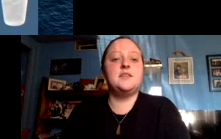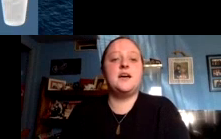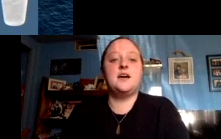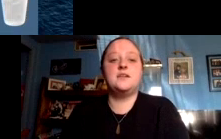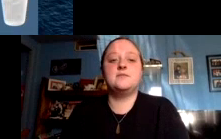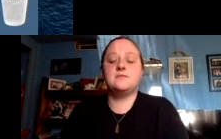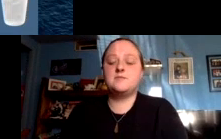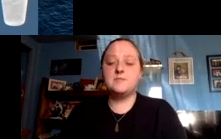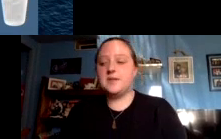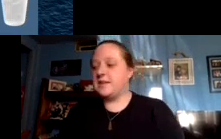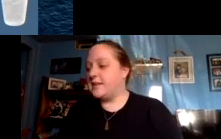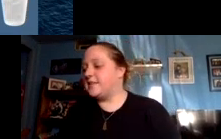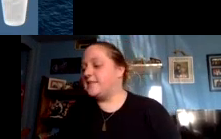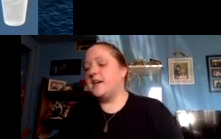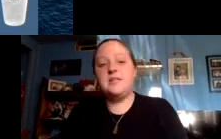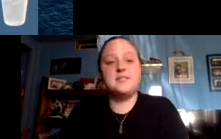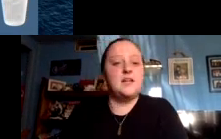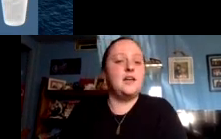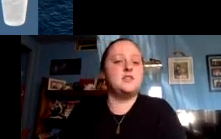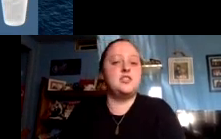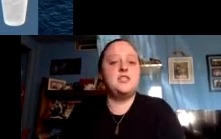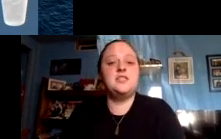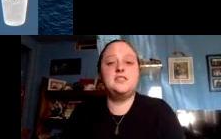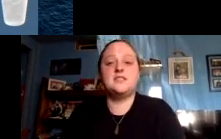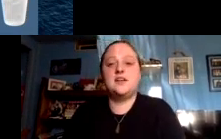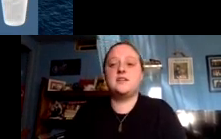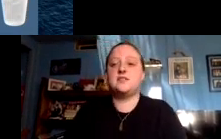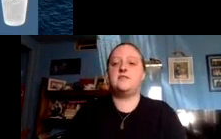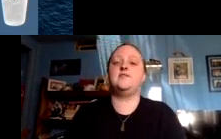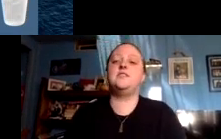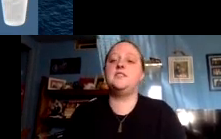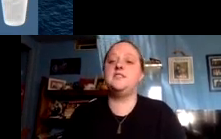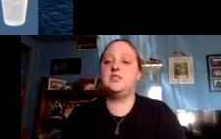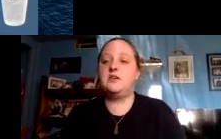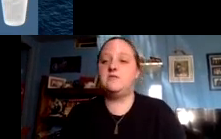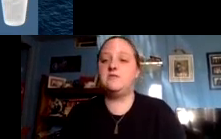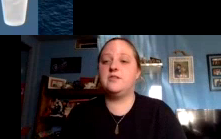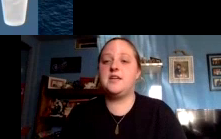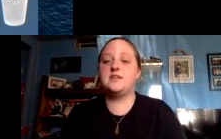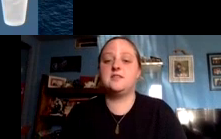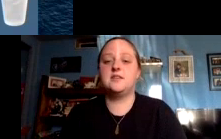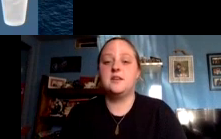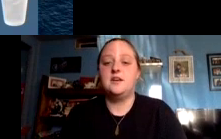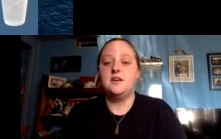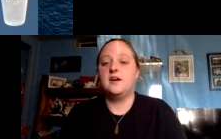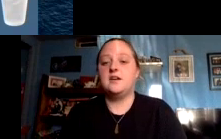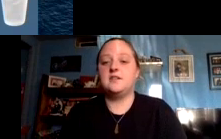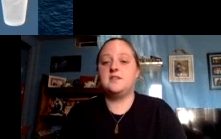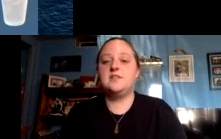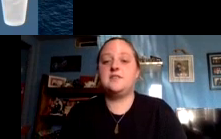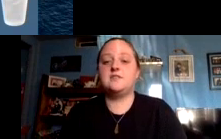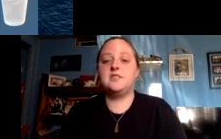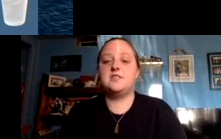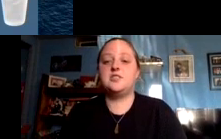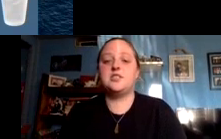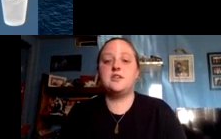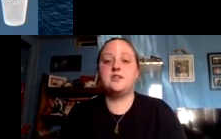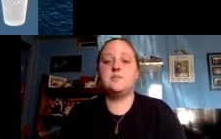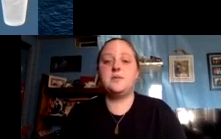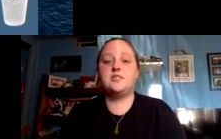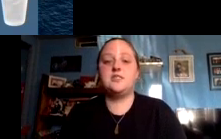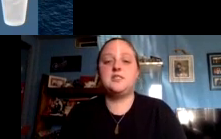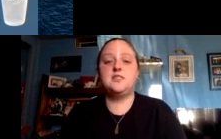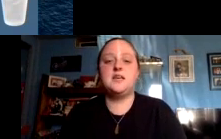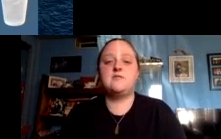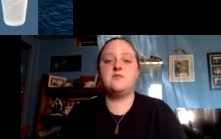Miss K has come in today and she is not feeling so great. All right, so let's check